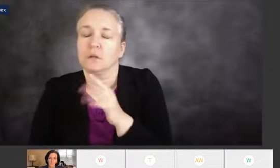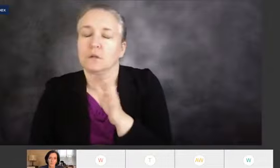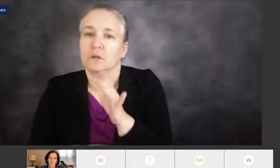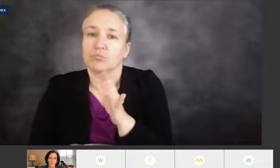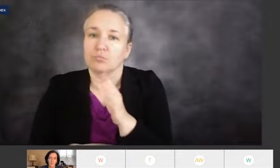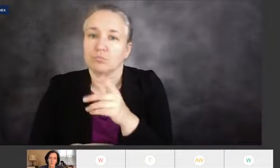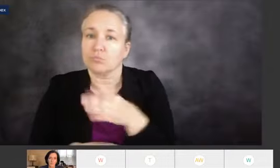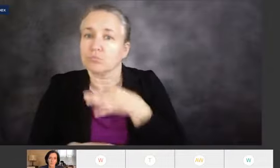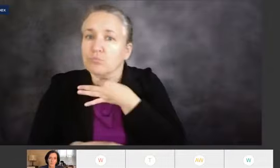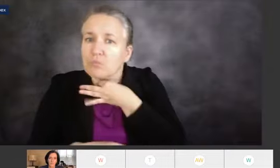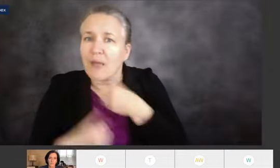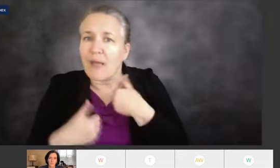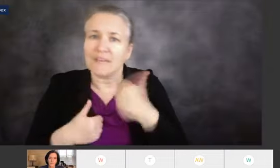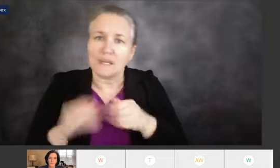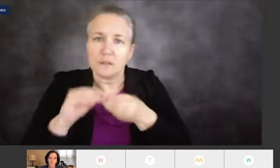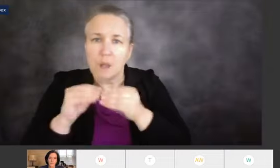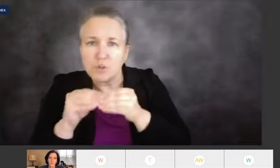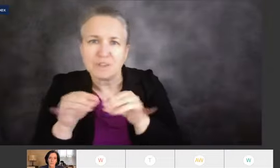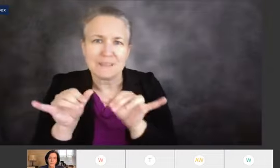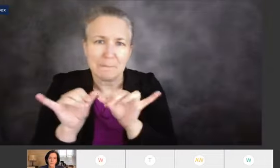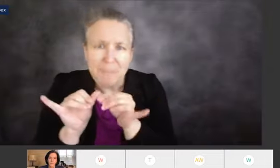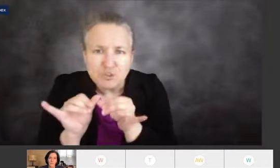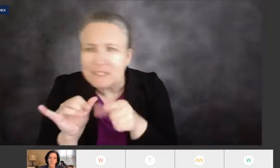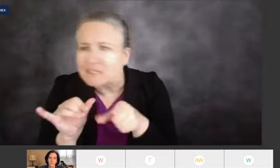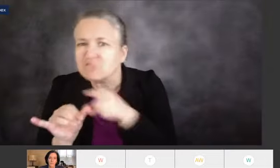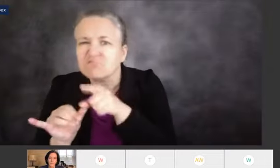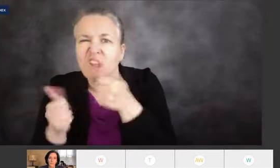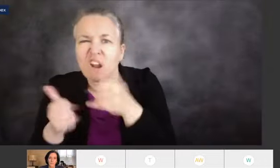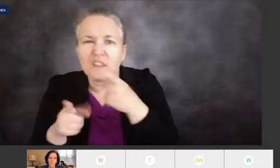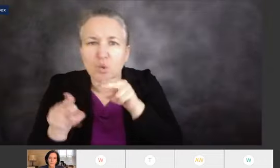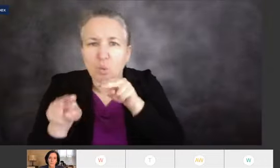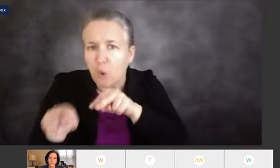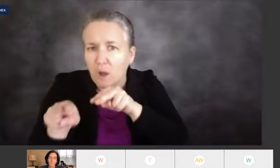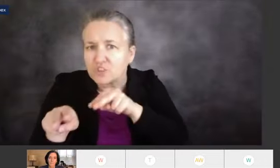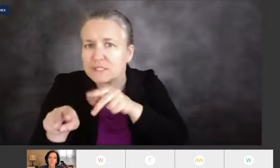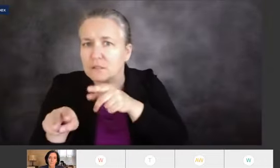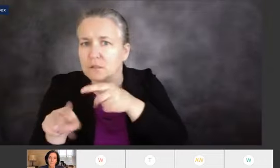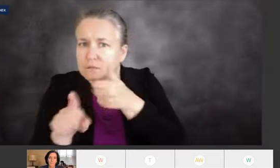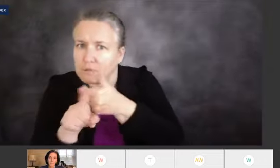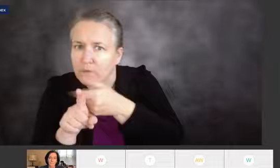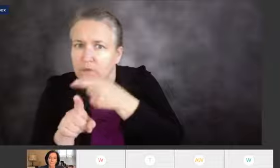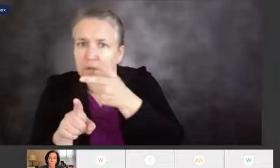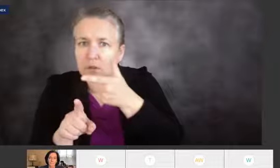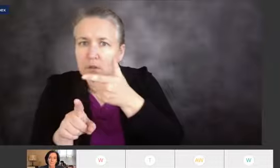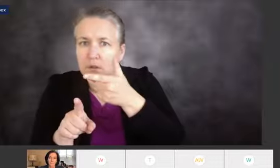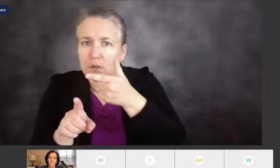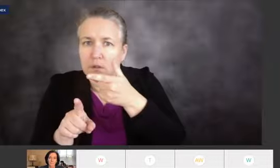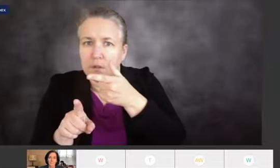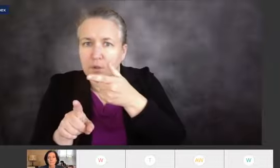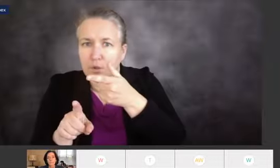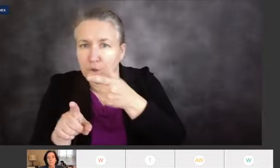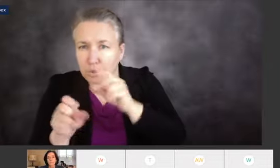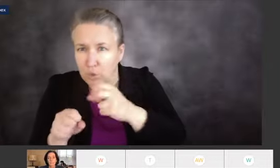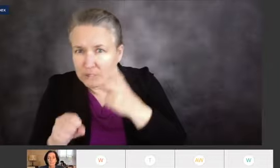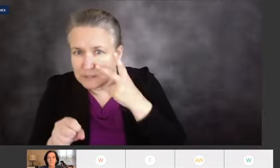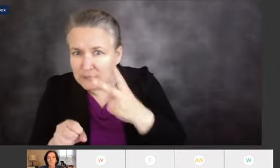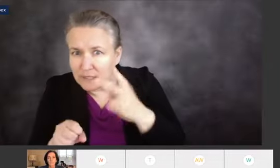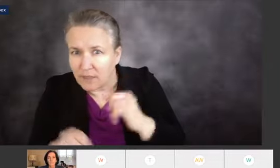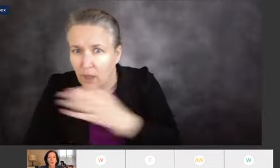are there any metrics or any numbers or anything that you're kind of watching that could possibly lead to that step